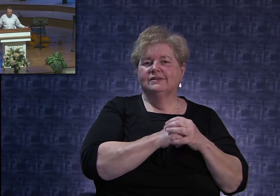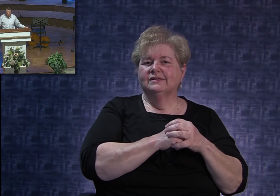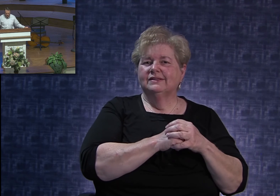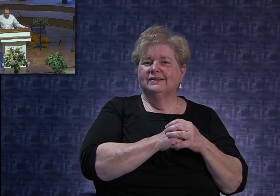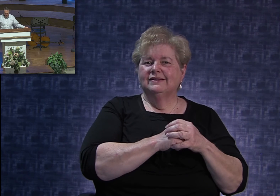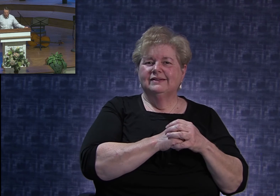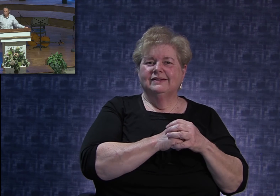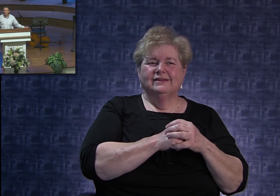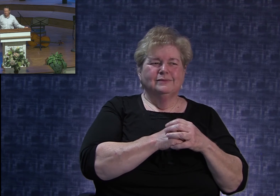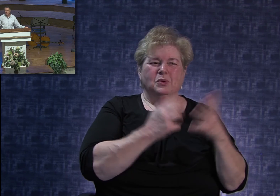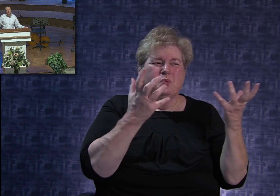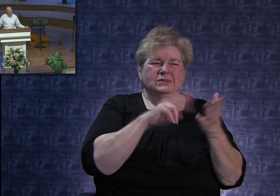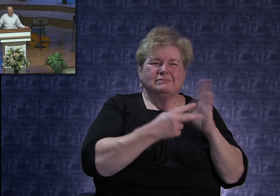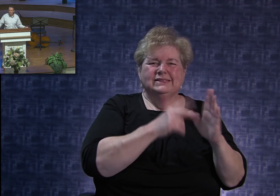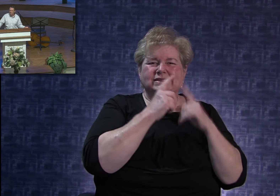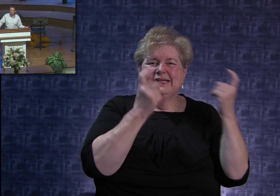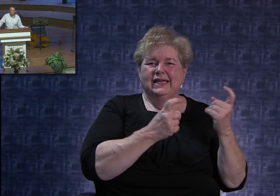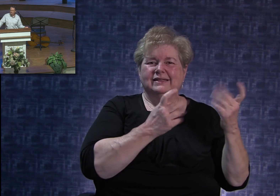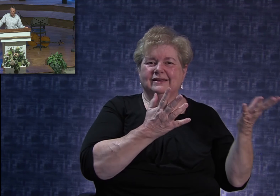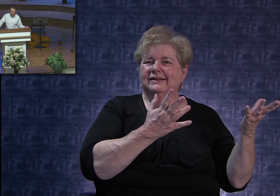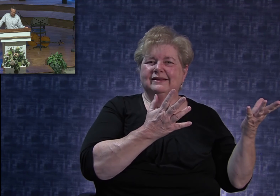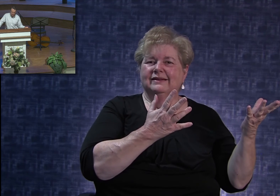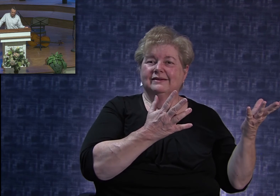that people defined sin on their terms, not God's.